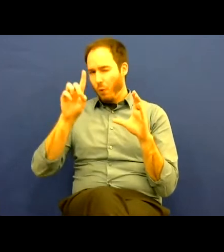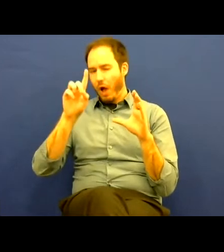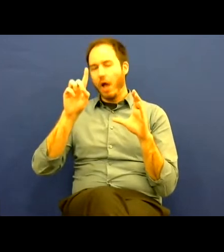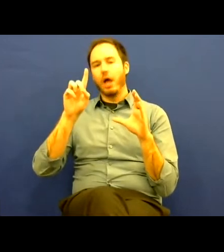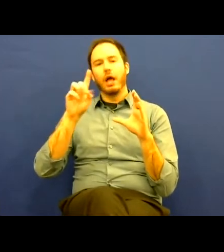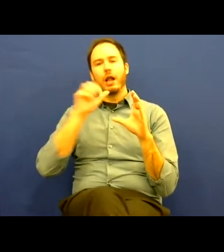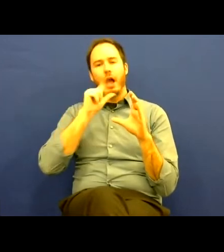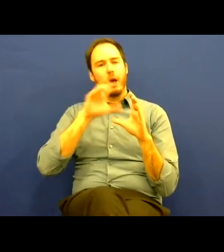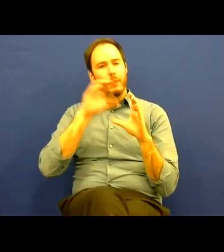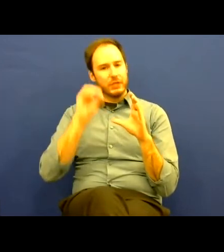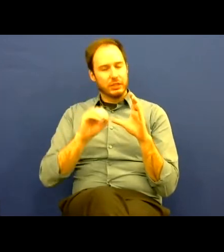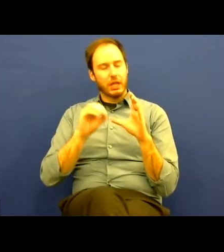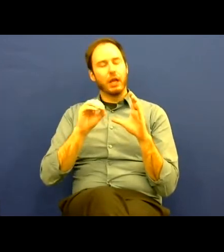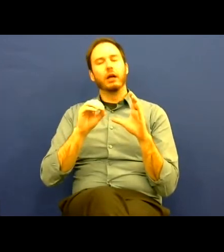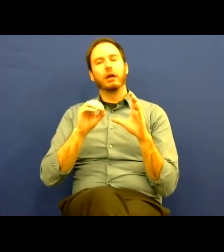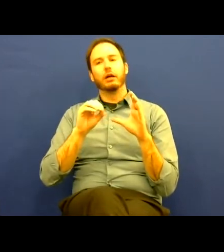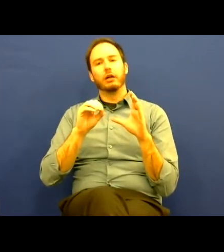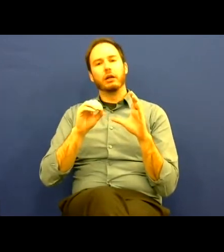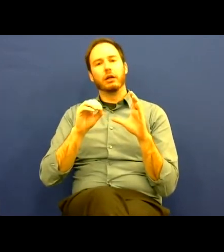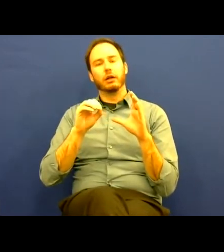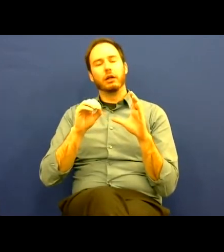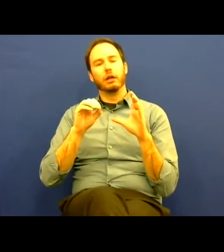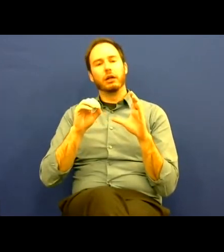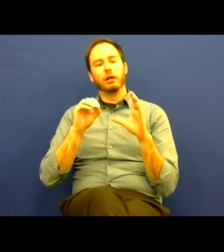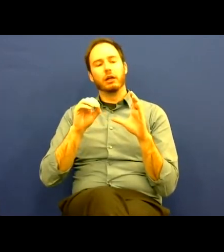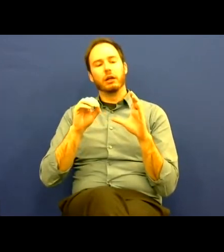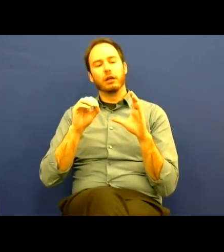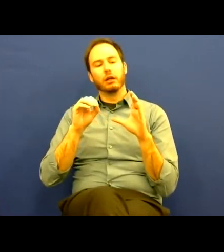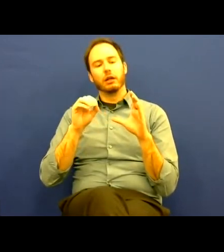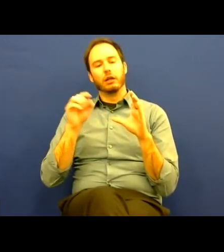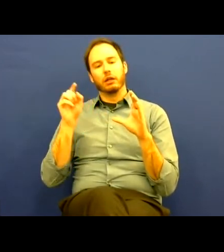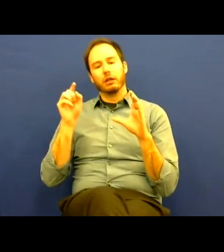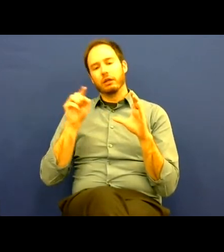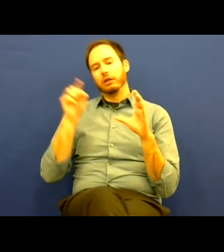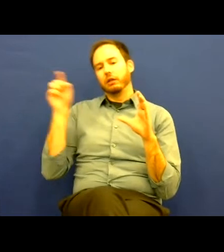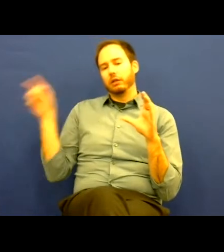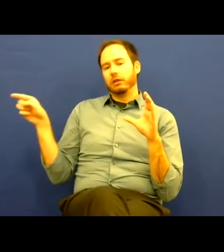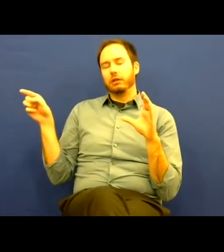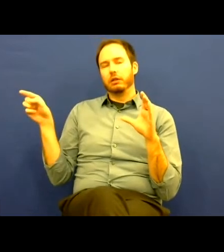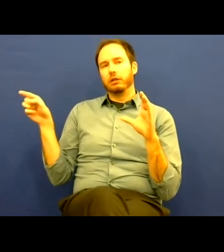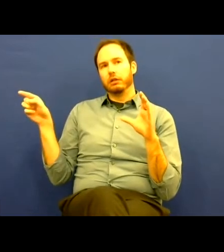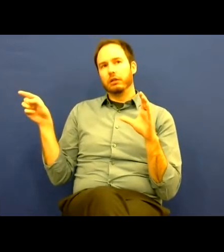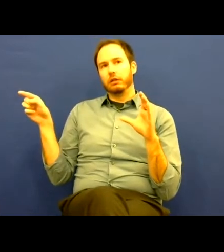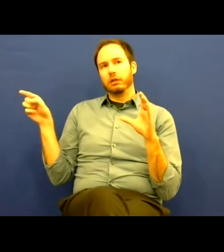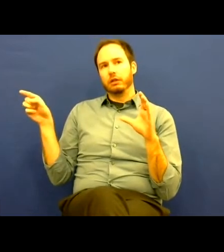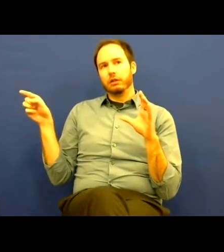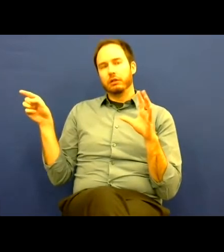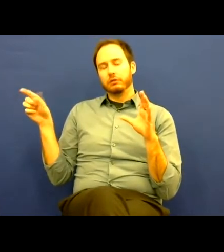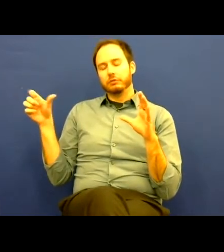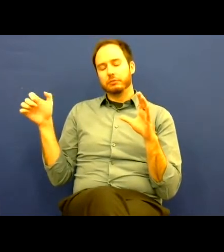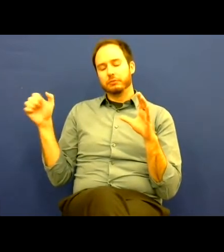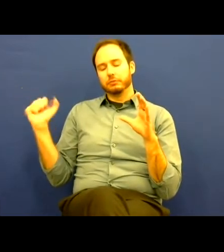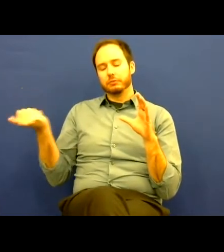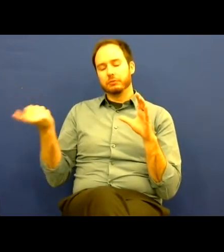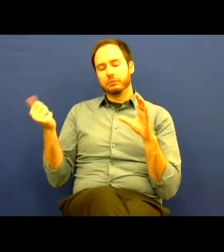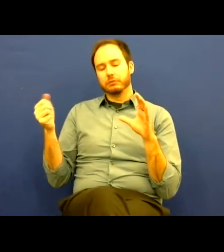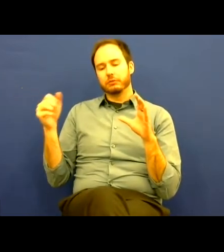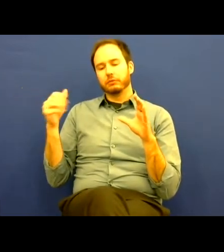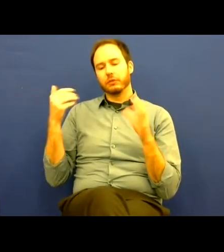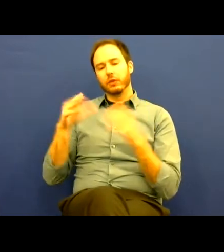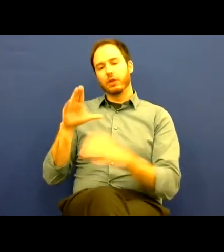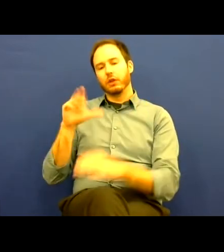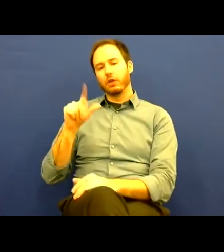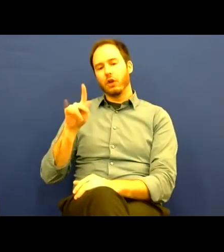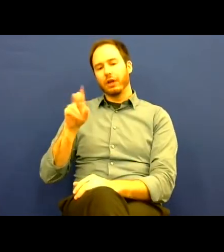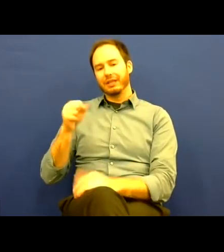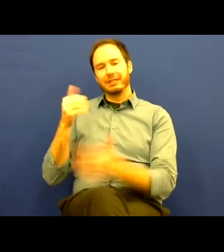positive on that one. The ones over on off of Calkins